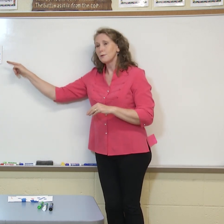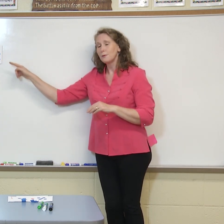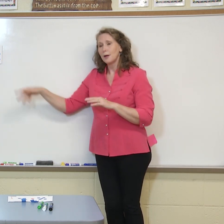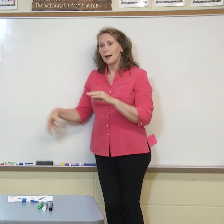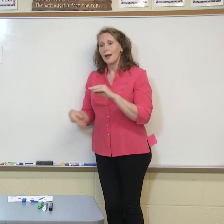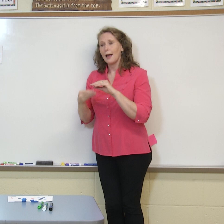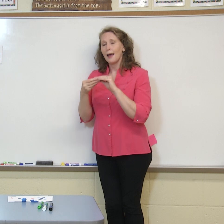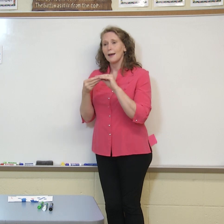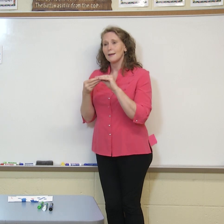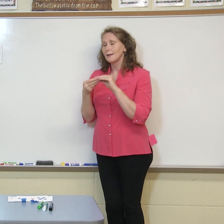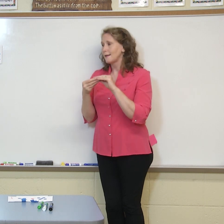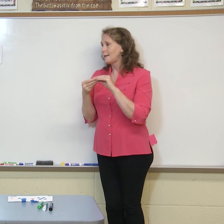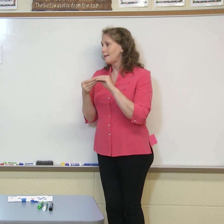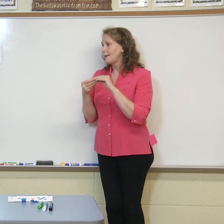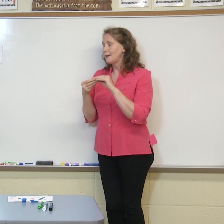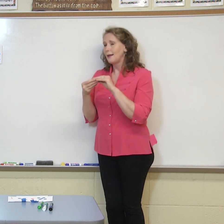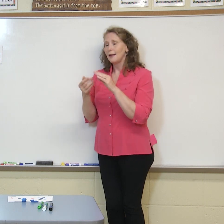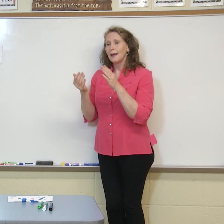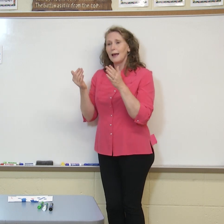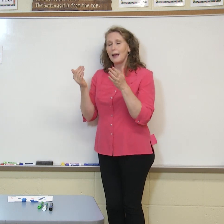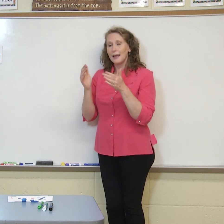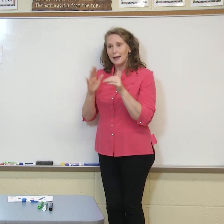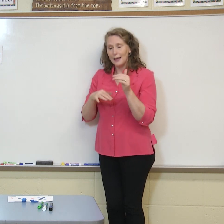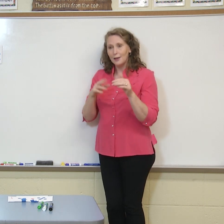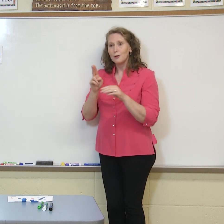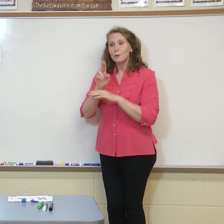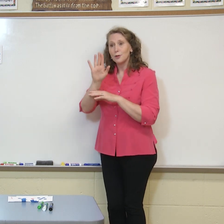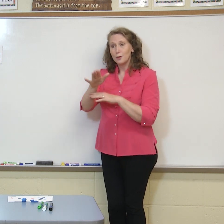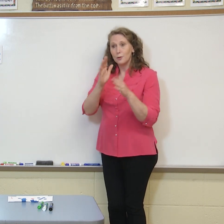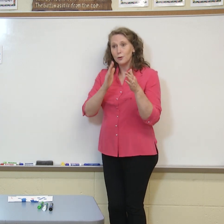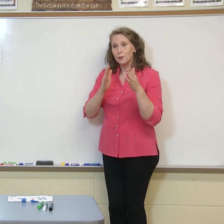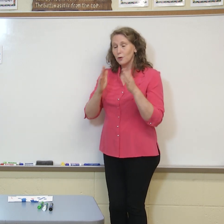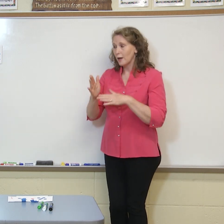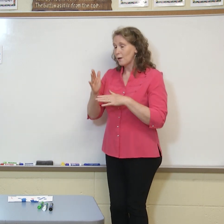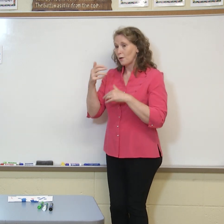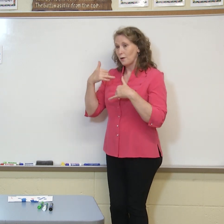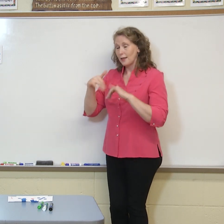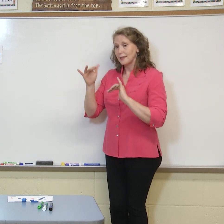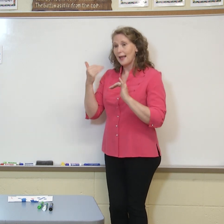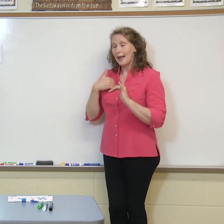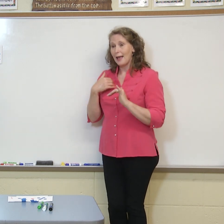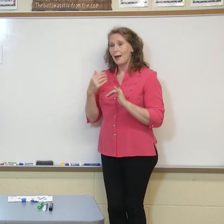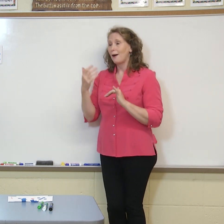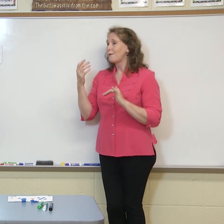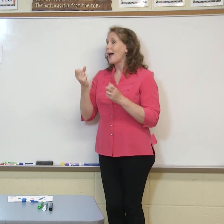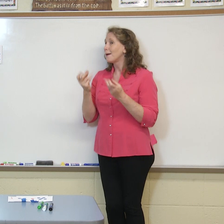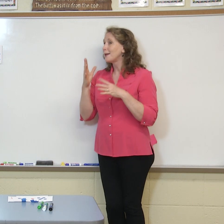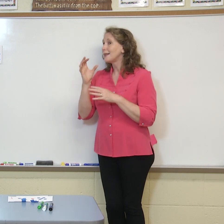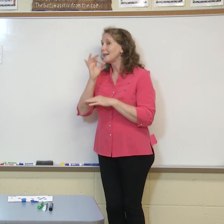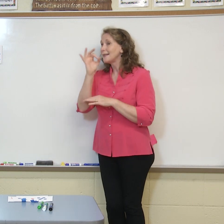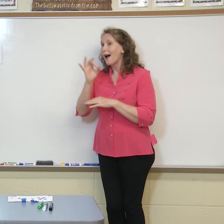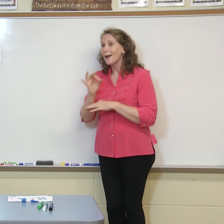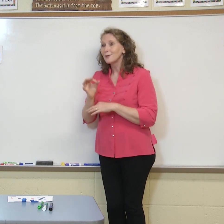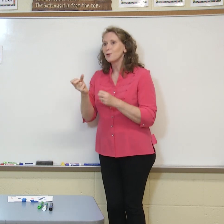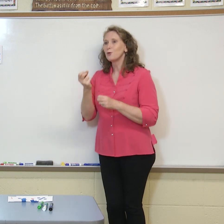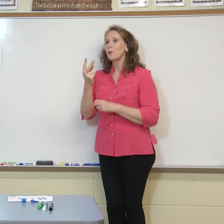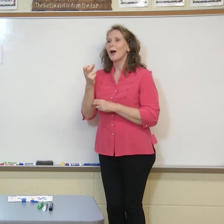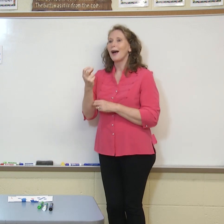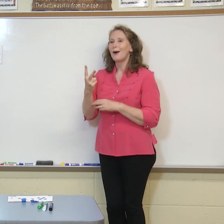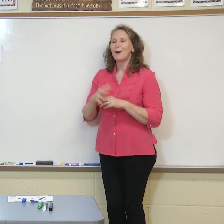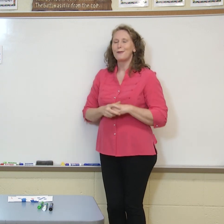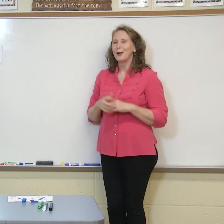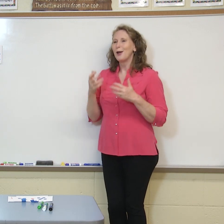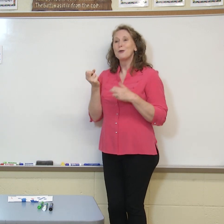on. And once again, even using your strategy, we still have 12 dots.